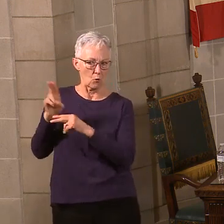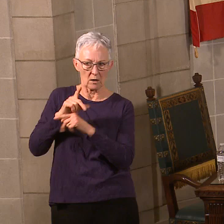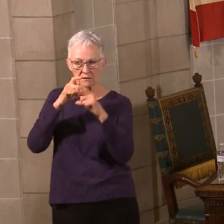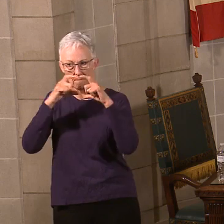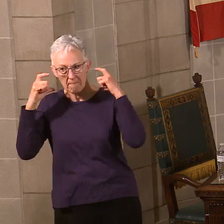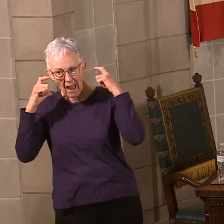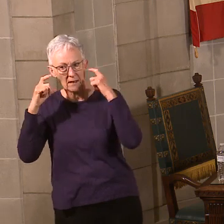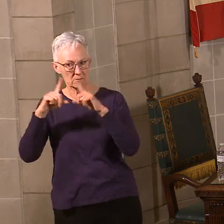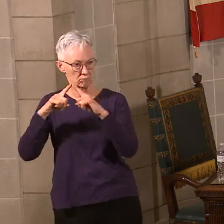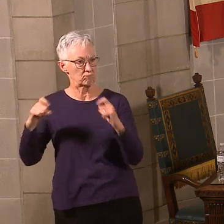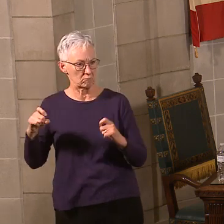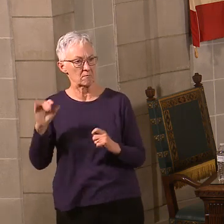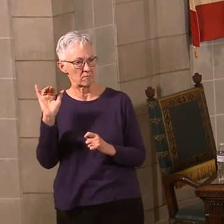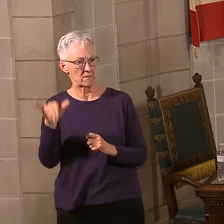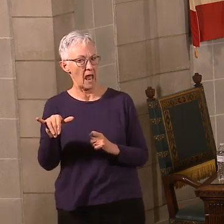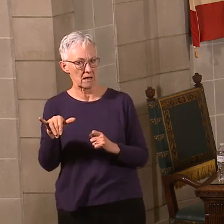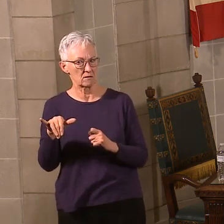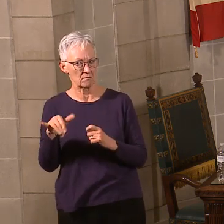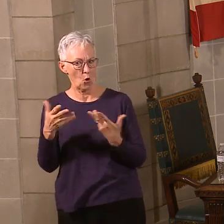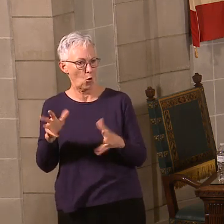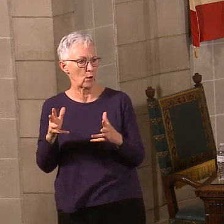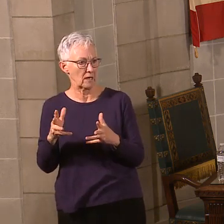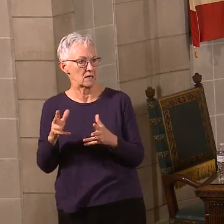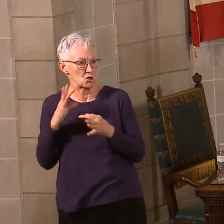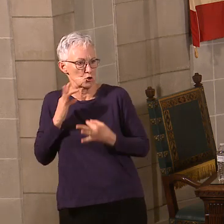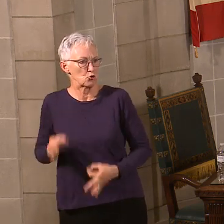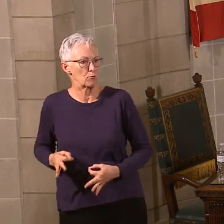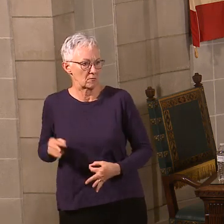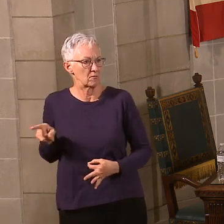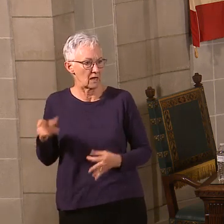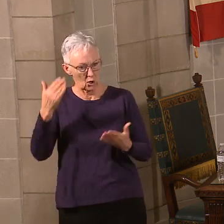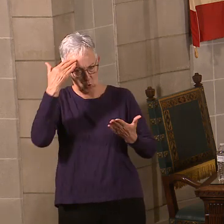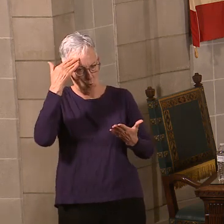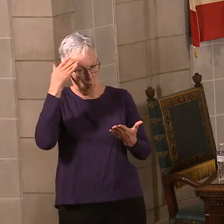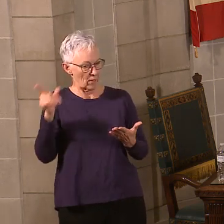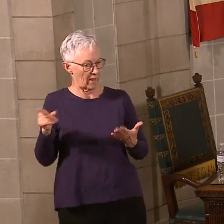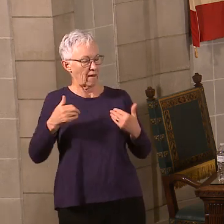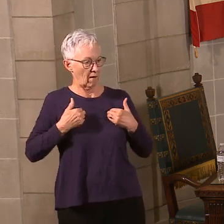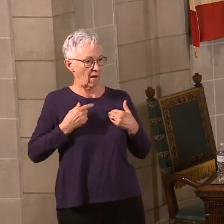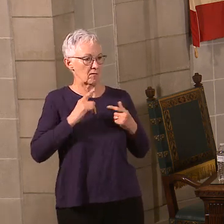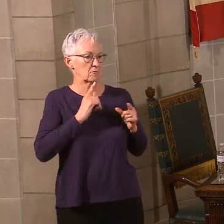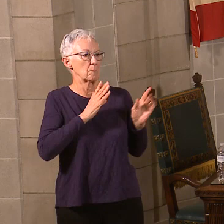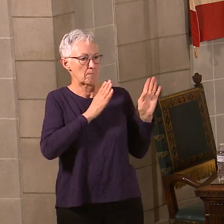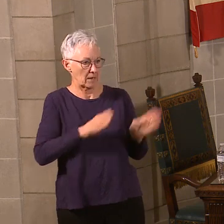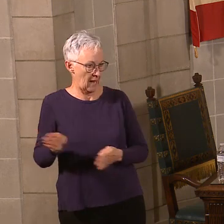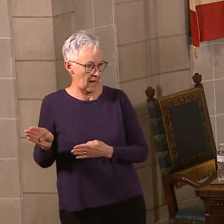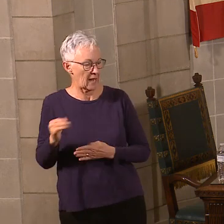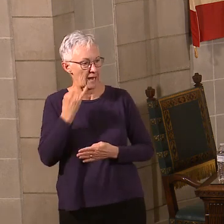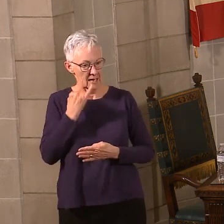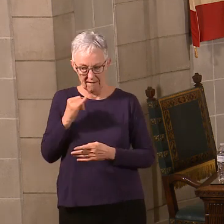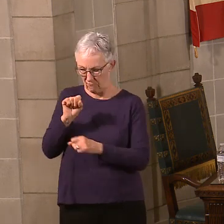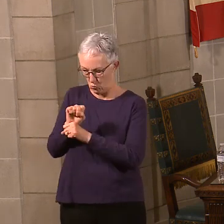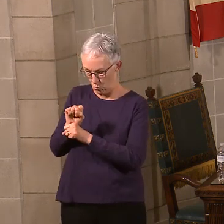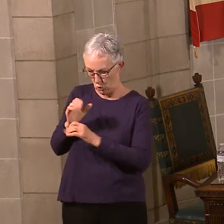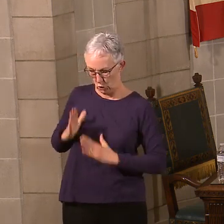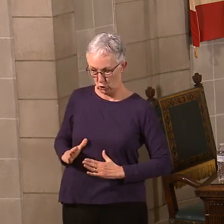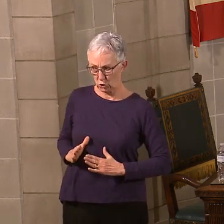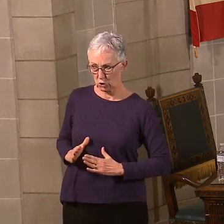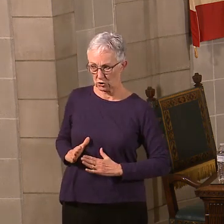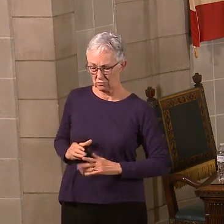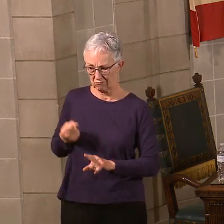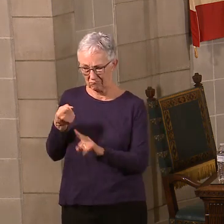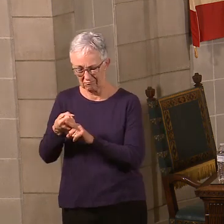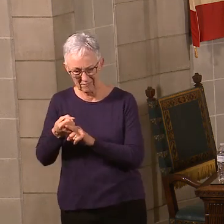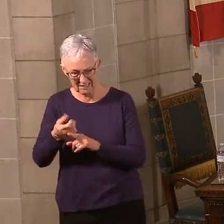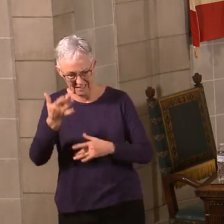people they're caring for safe and have, plans in place for if their own workers become ill. In fact,